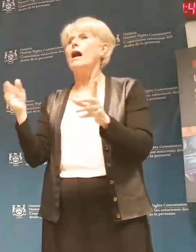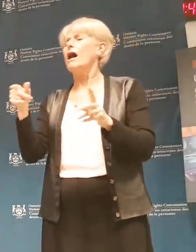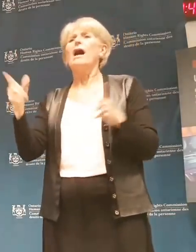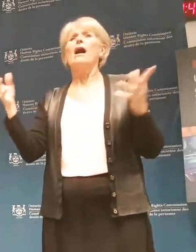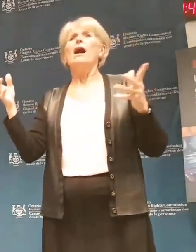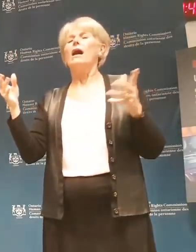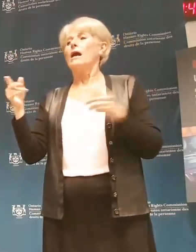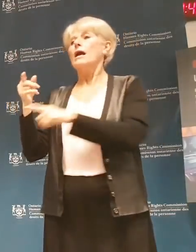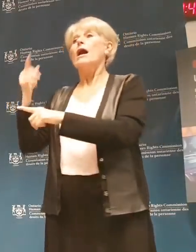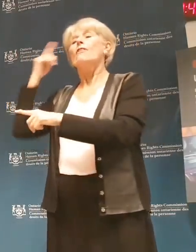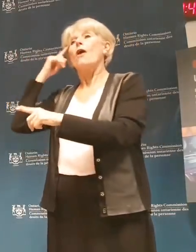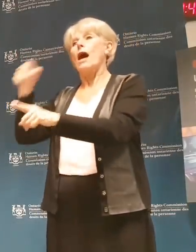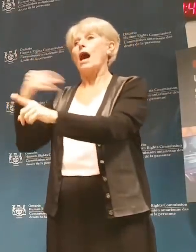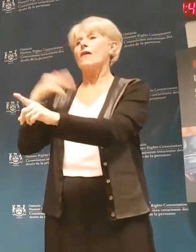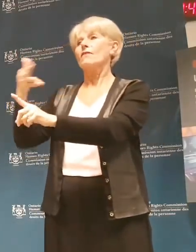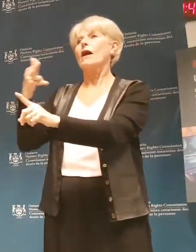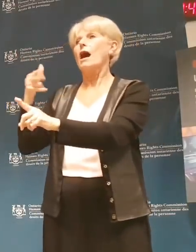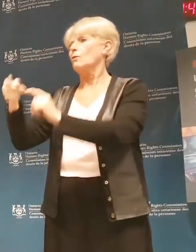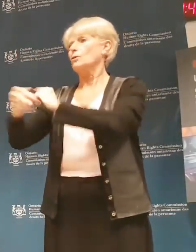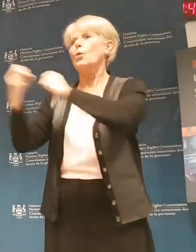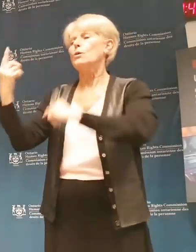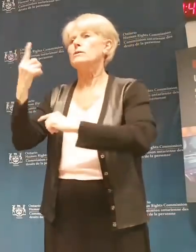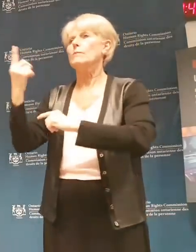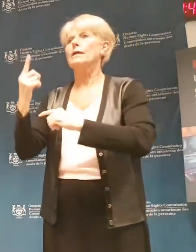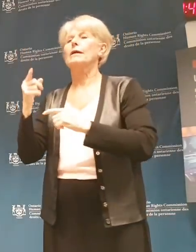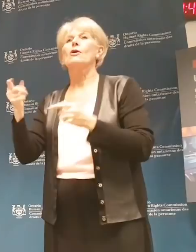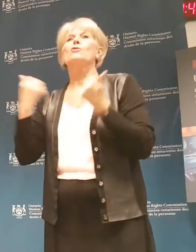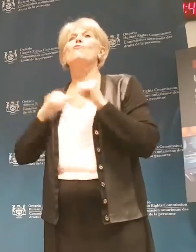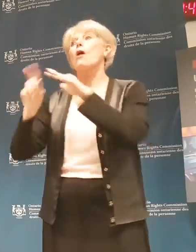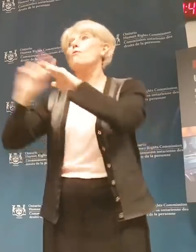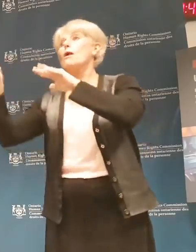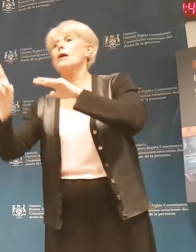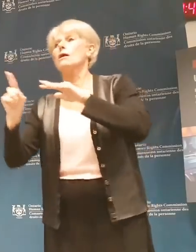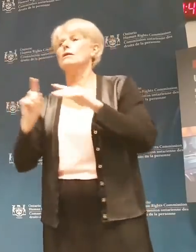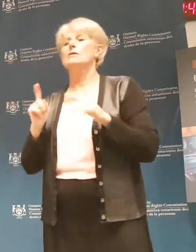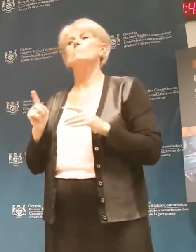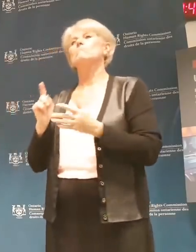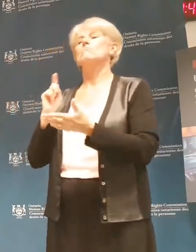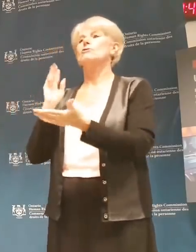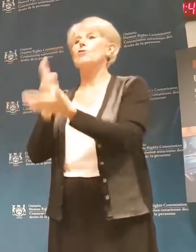individual, the officers thought he had a gun or had stolen something and was trying to run away. They